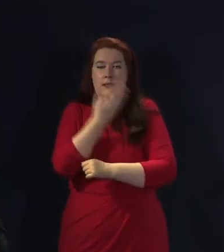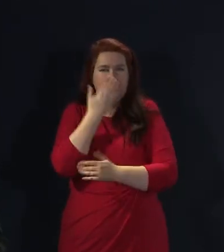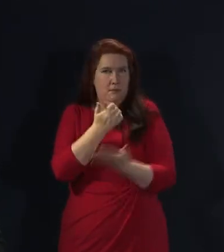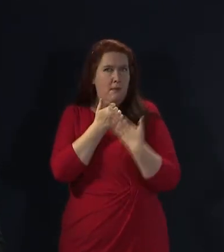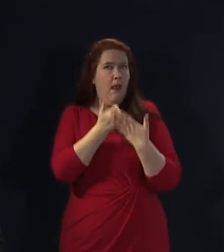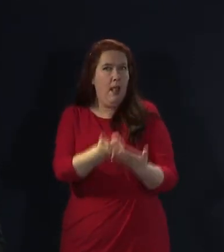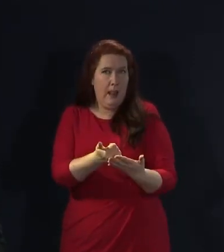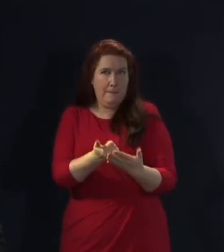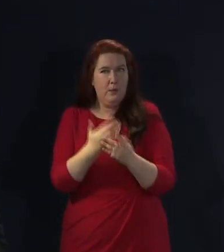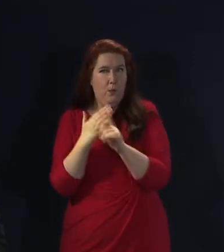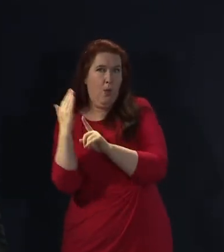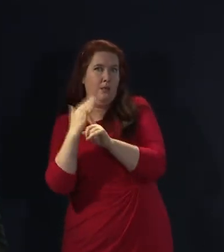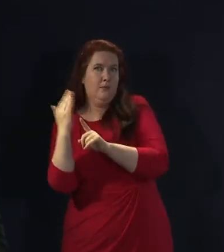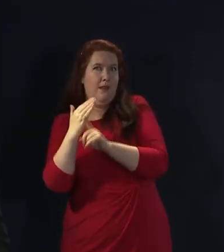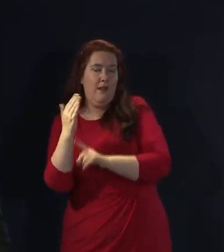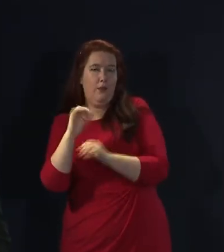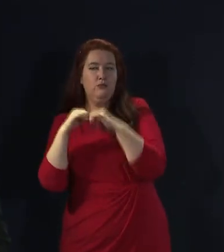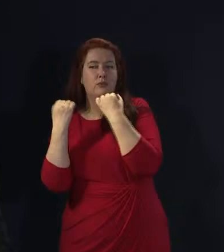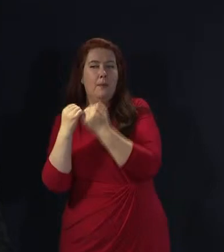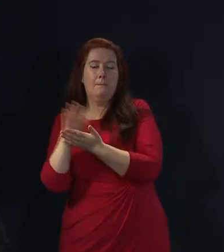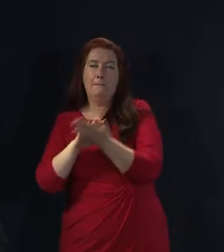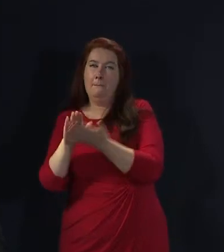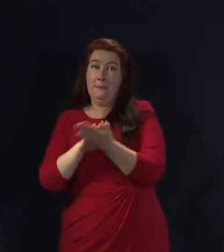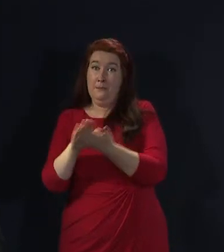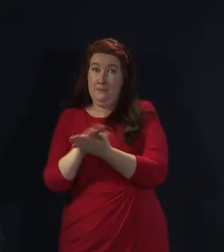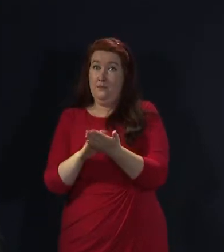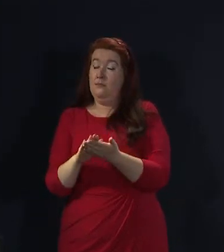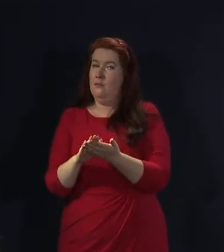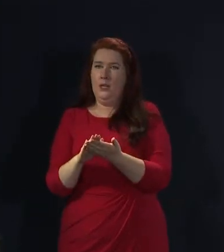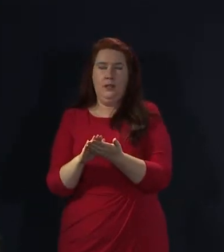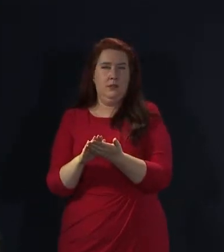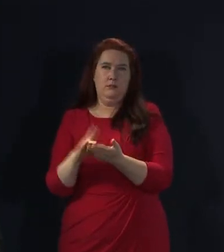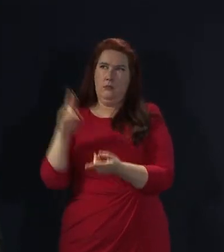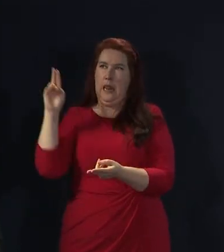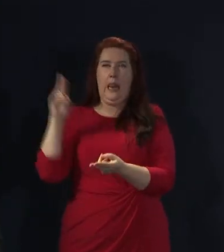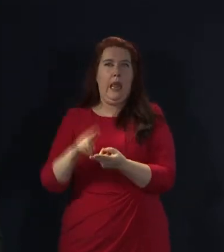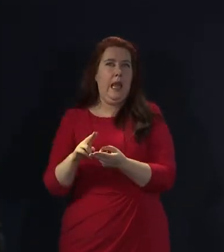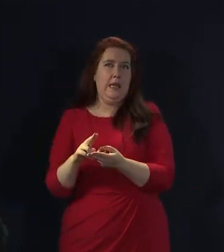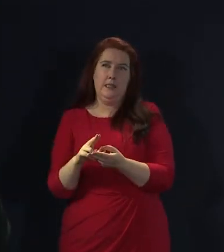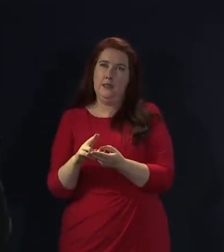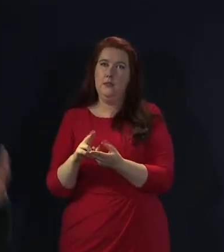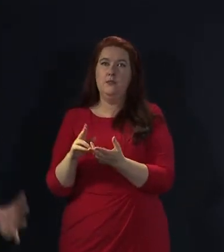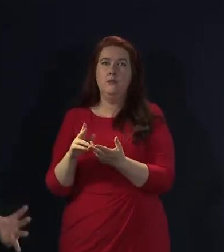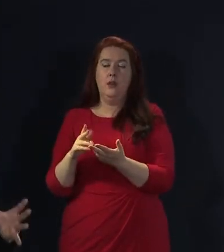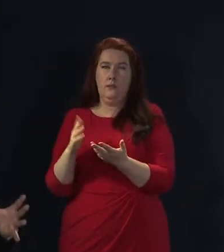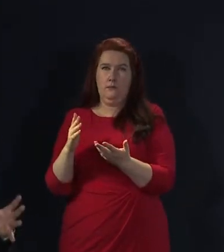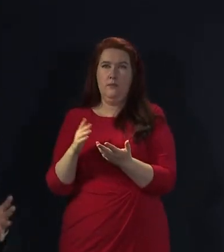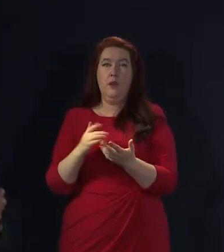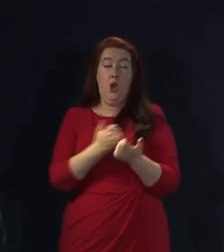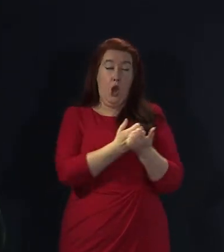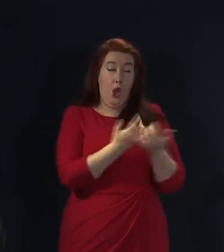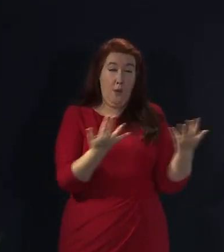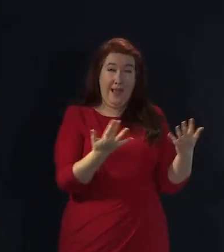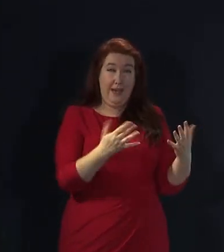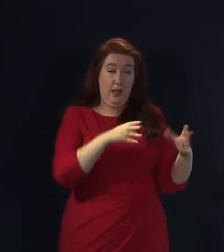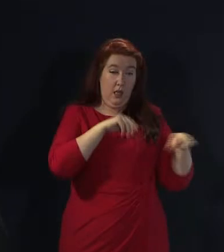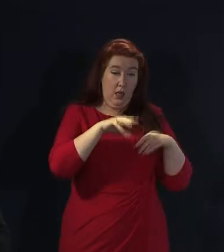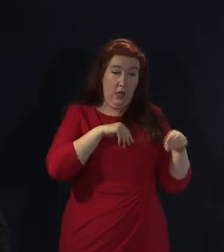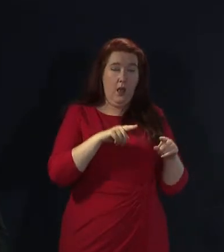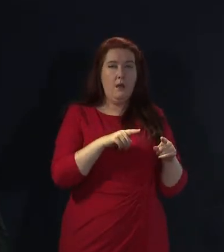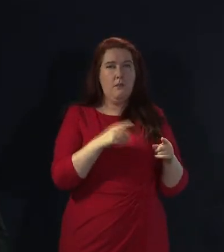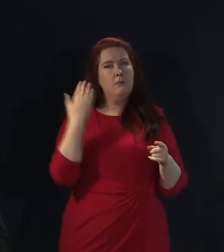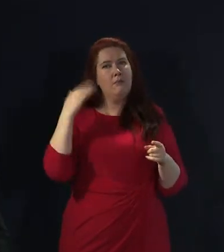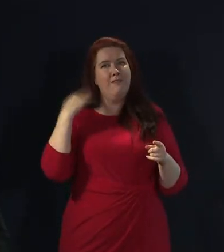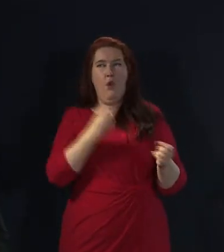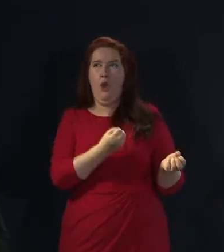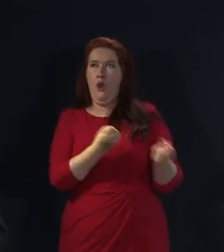particularly in those older age groups, what we can see is that there is a much weakened link between those raw case data and the translation